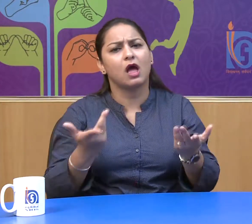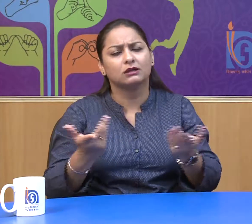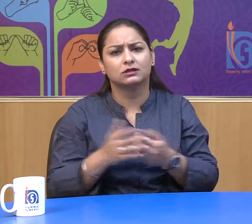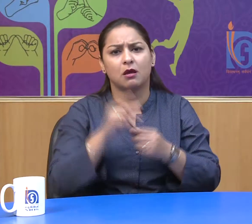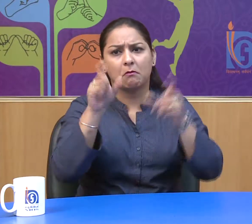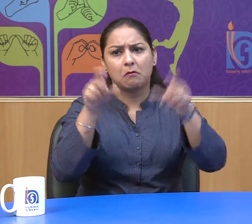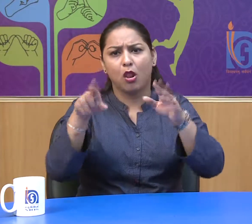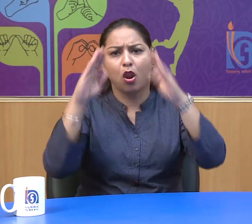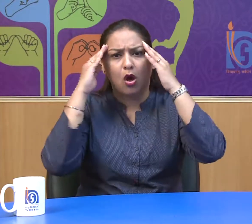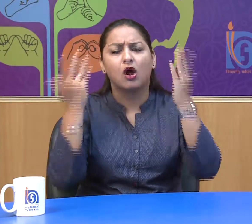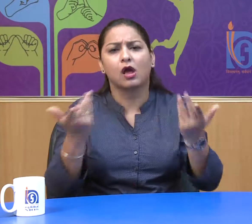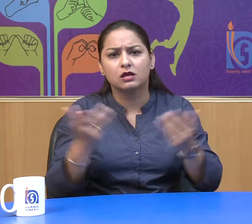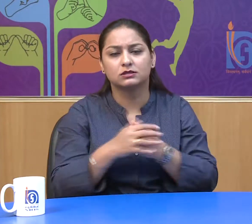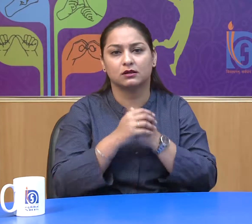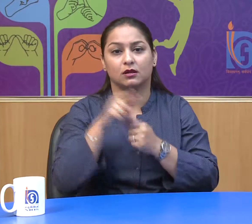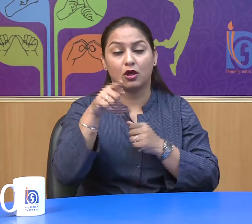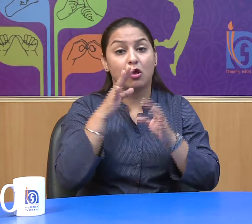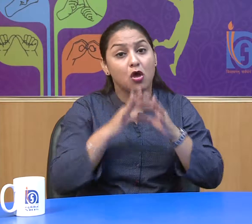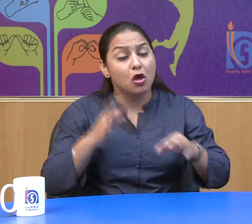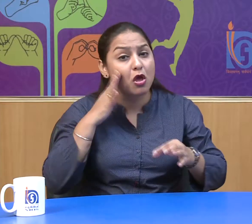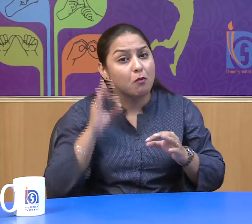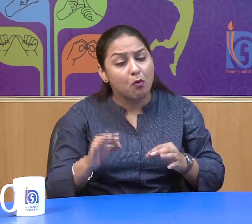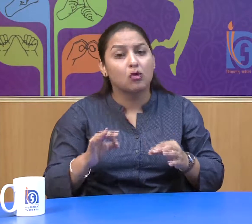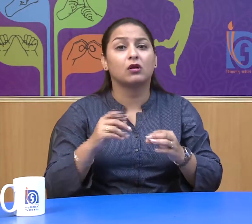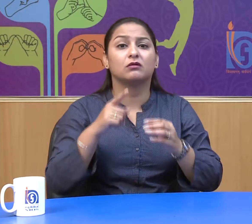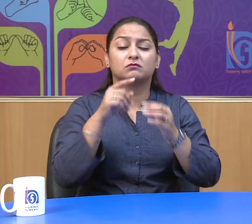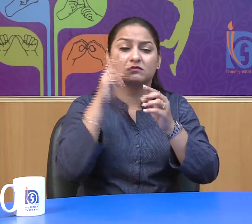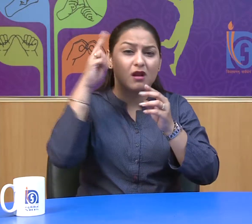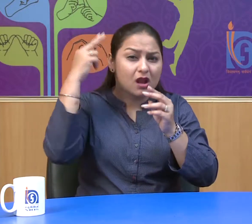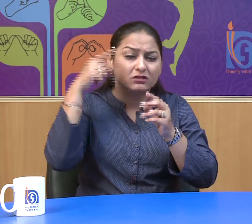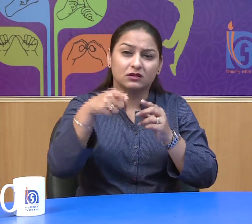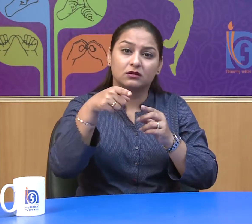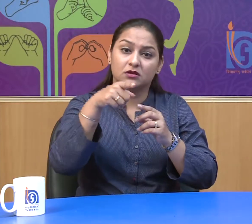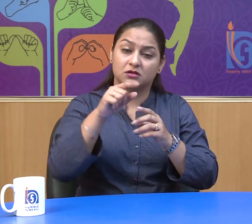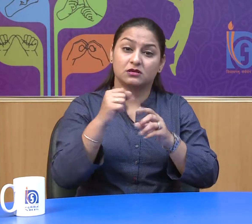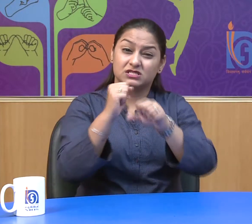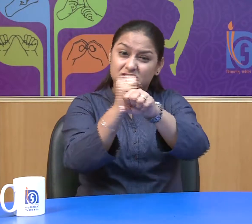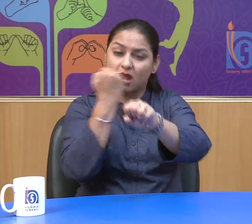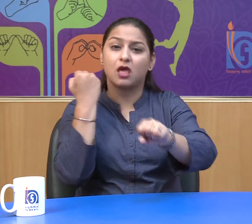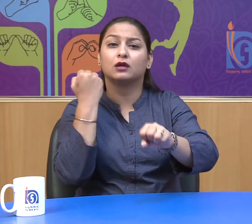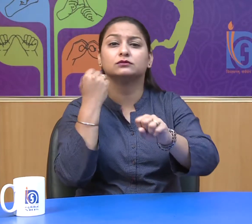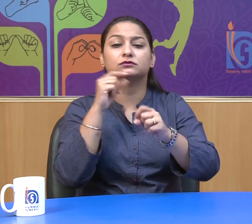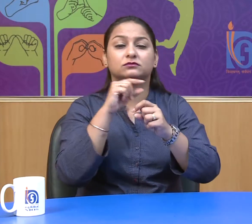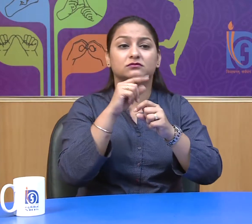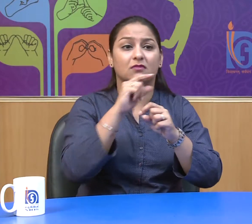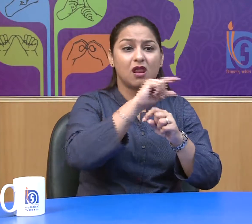people? An important reason was that they challenged the caste system and